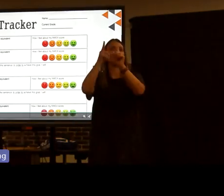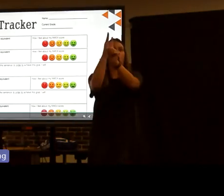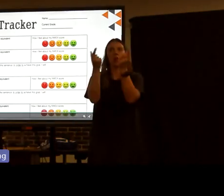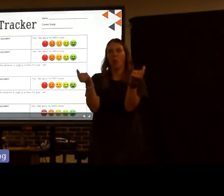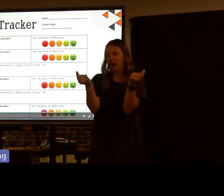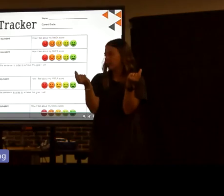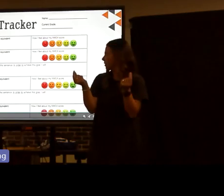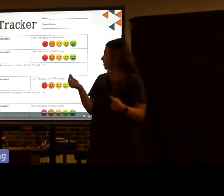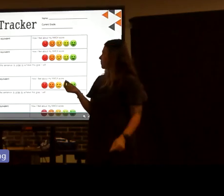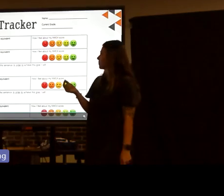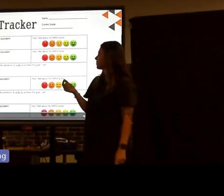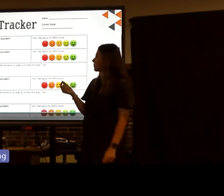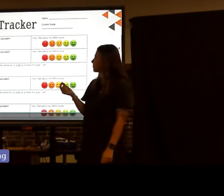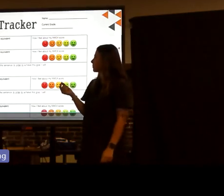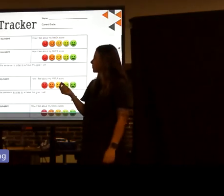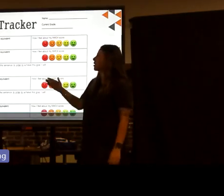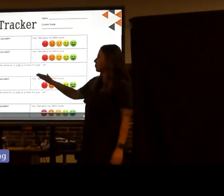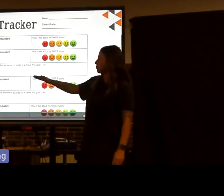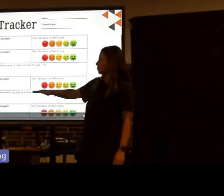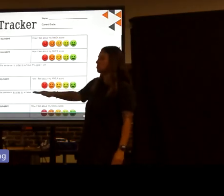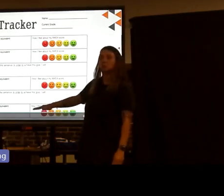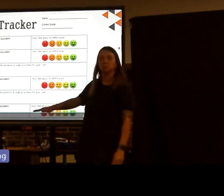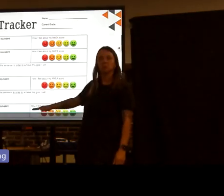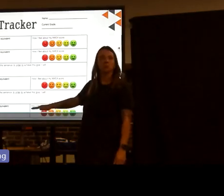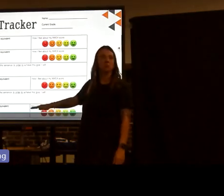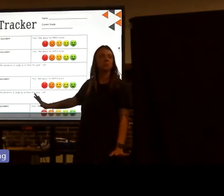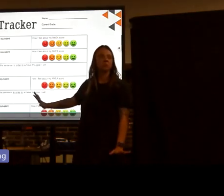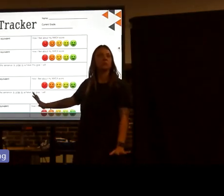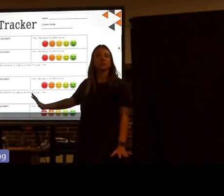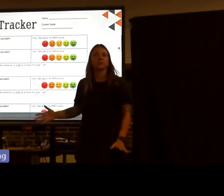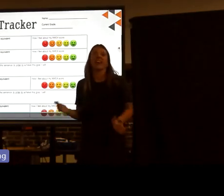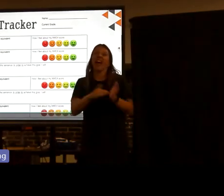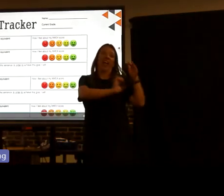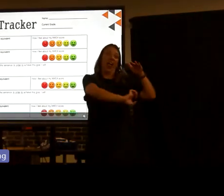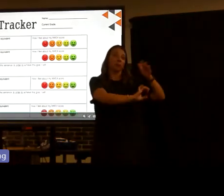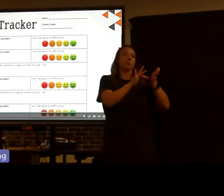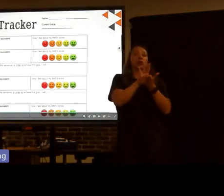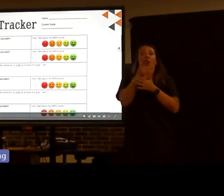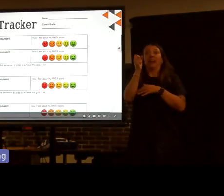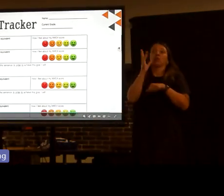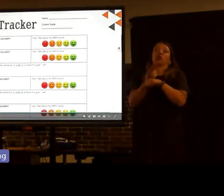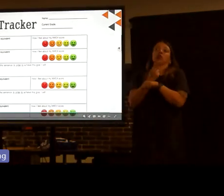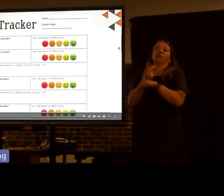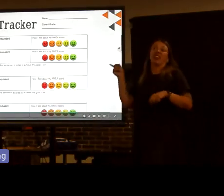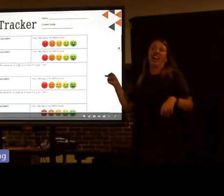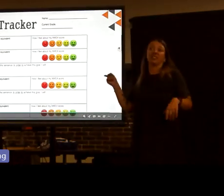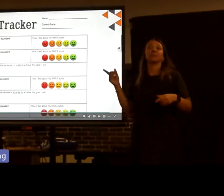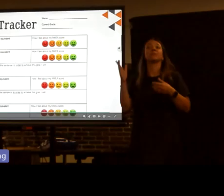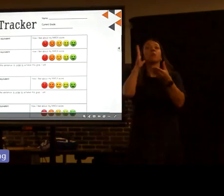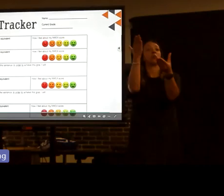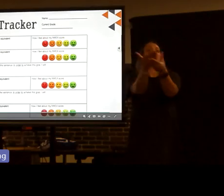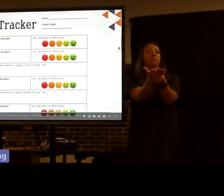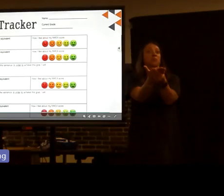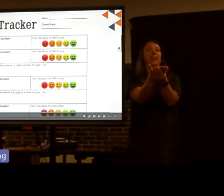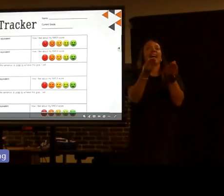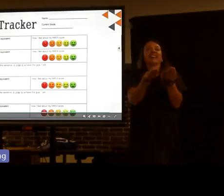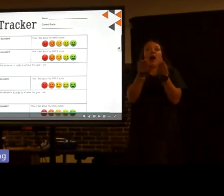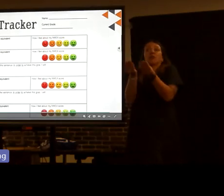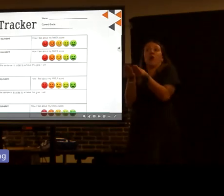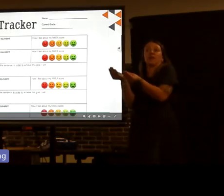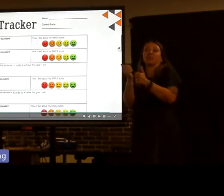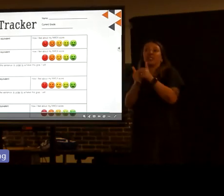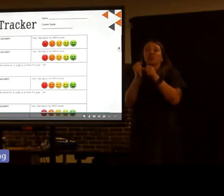So this goes into their fall scores, winter goals, their writing scores and writing